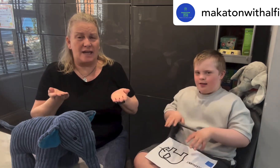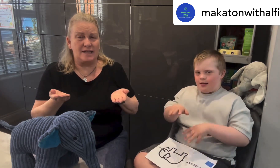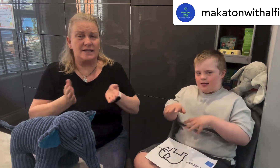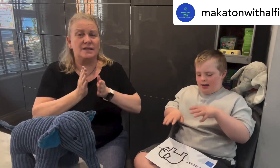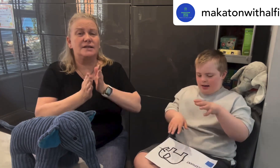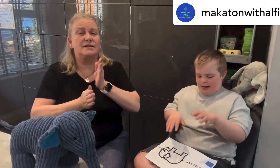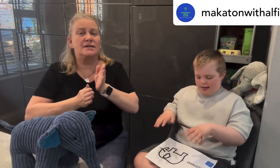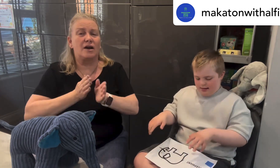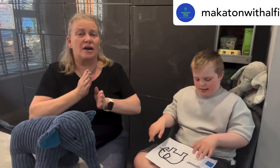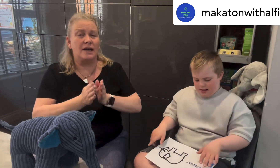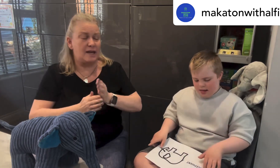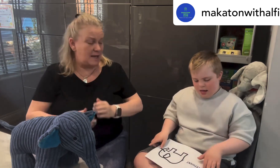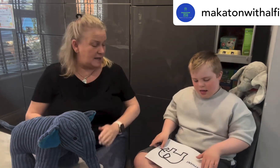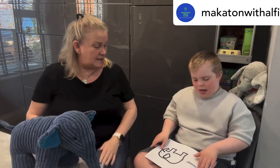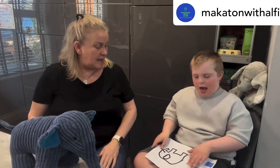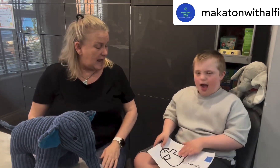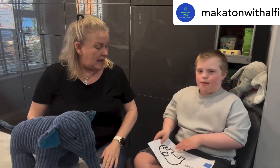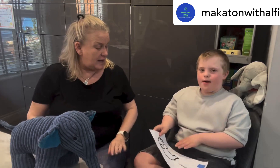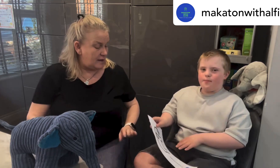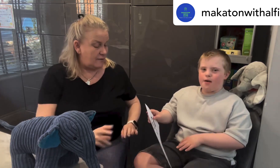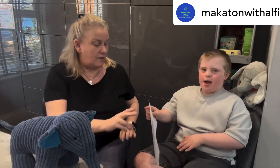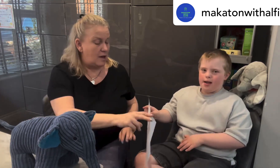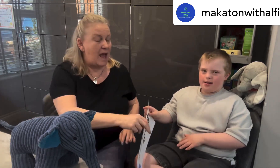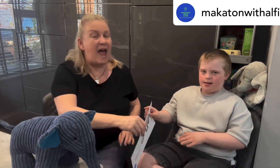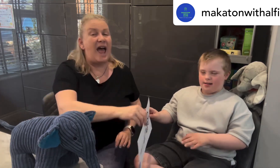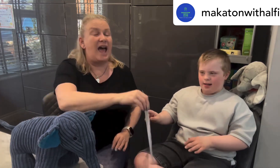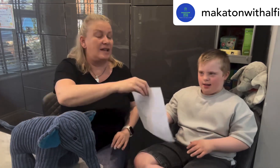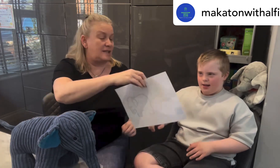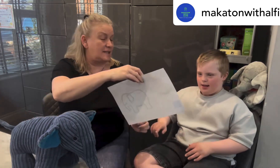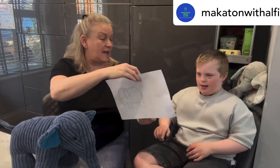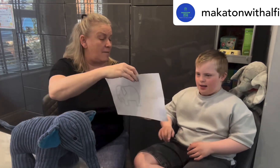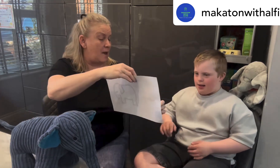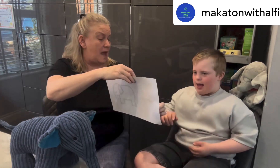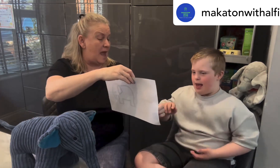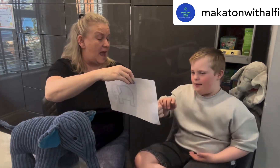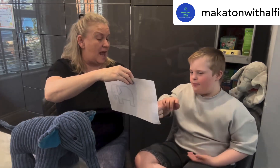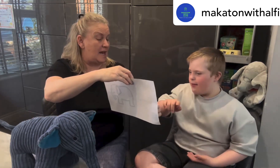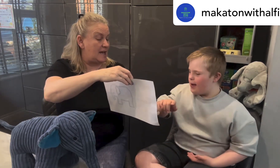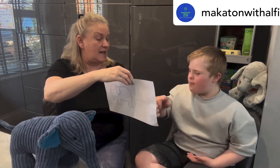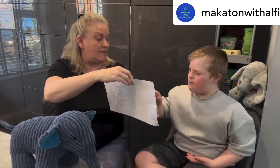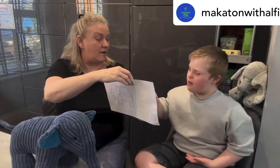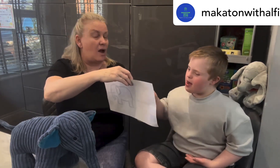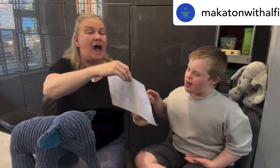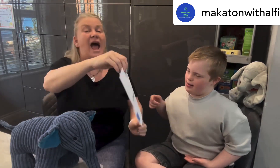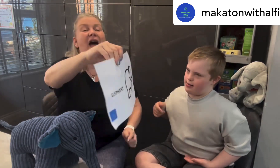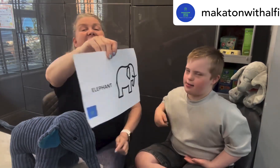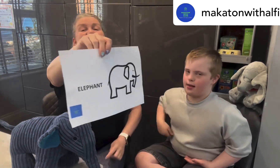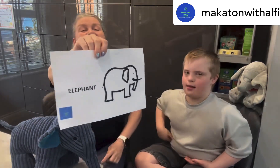Today's sign is... Say it again. Every bed.